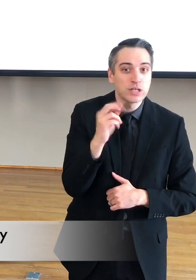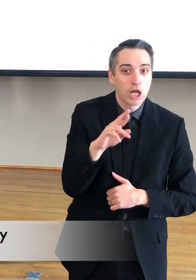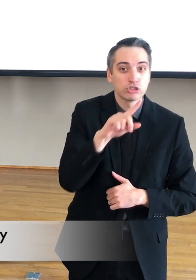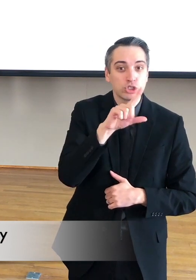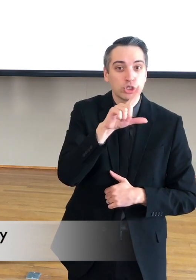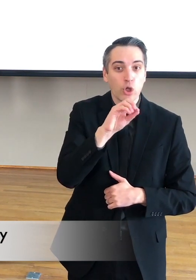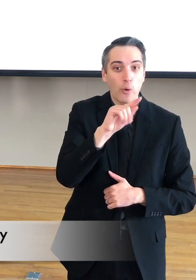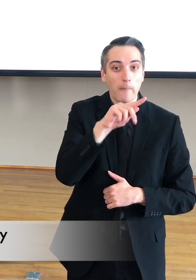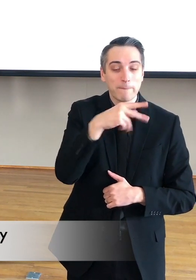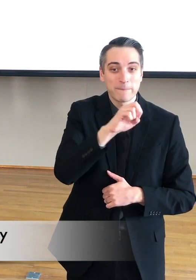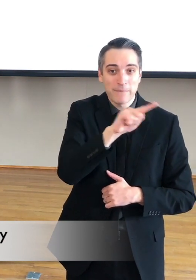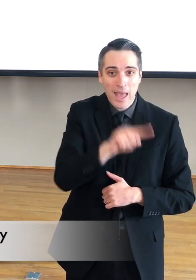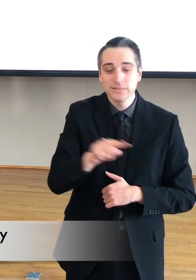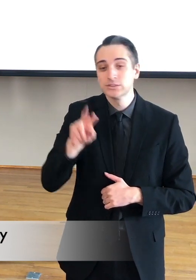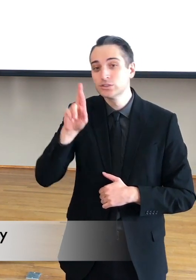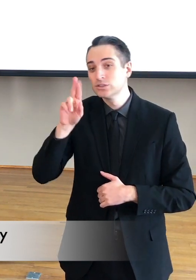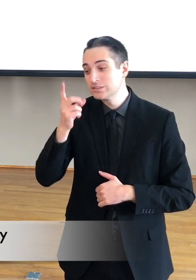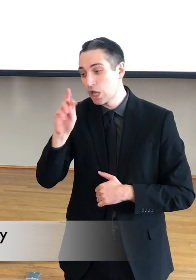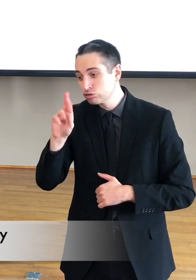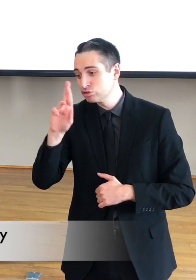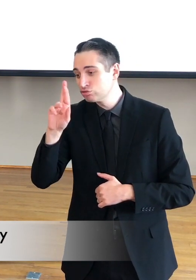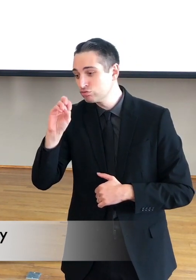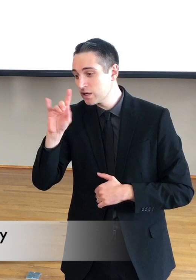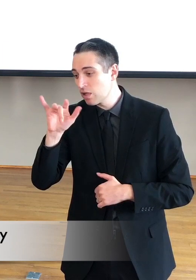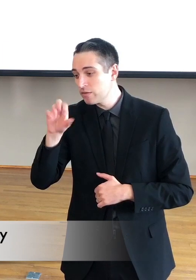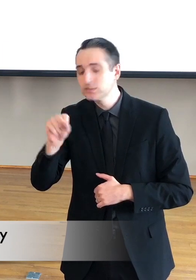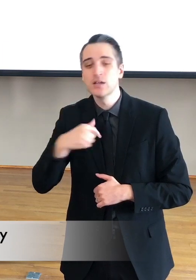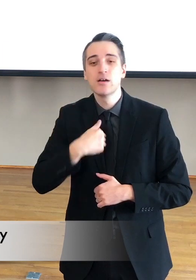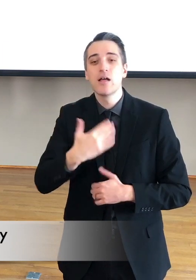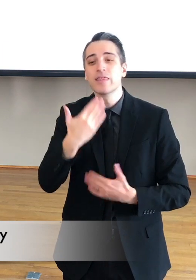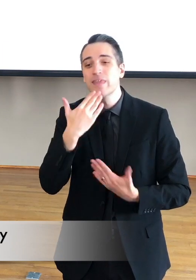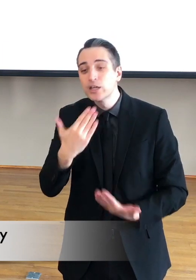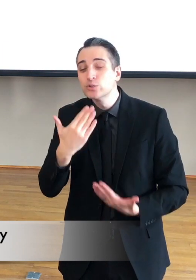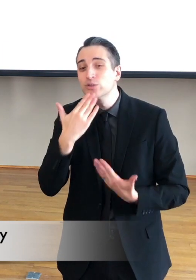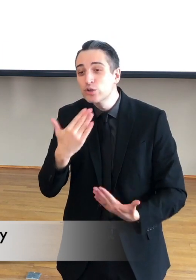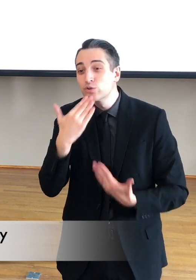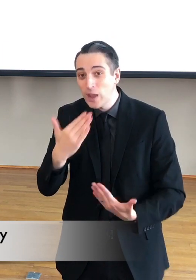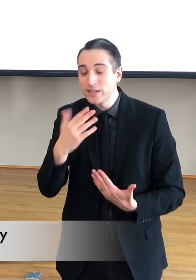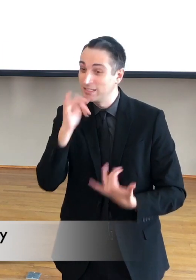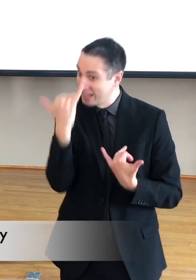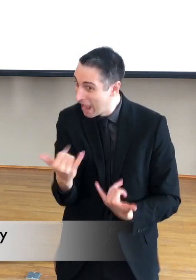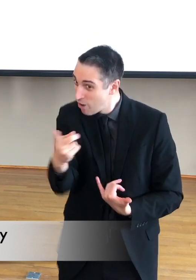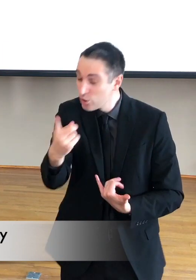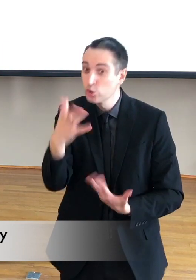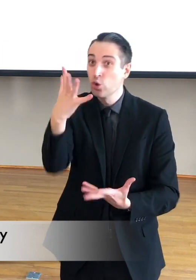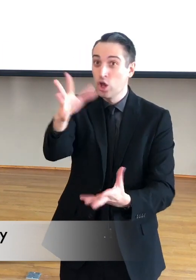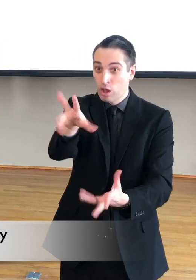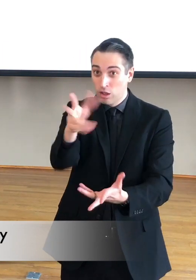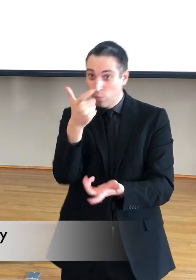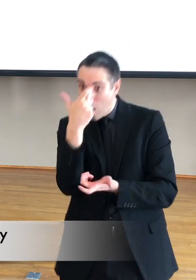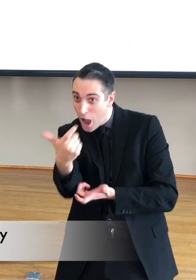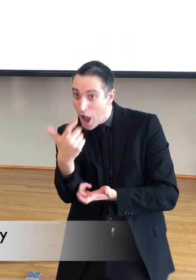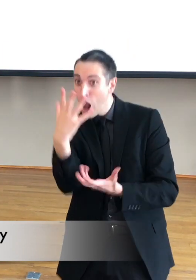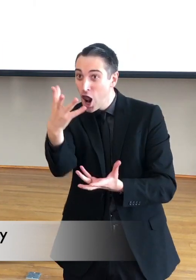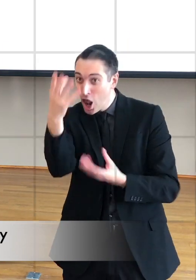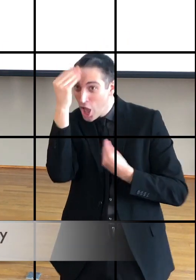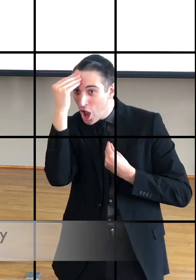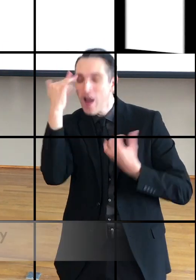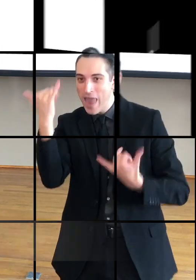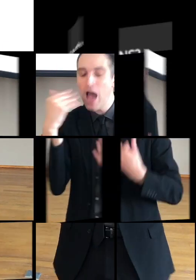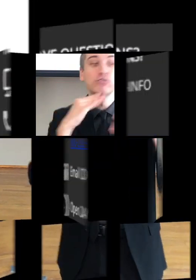stations. And thank all of you for getting the good information. Now spread the news about the good information. Stay tuned.